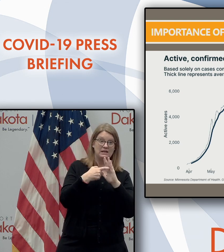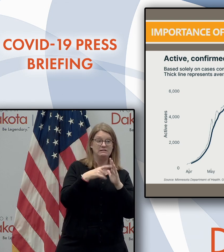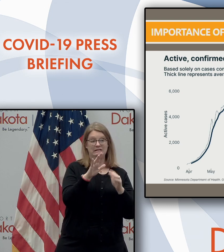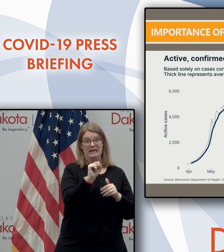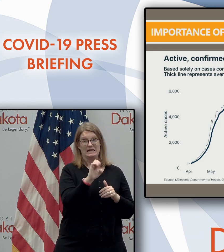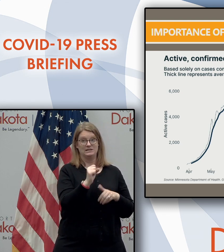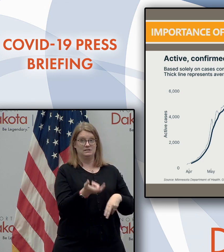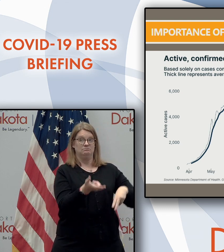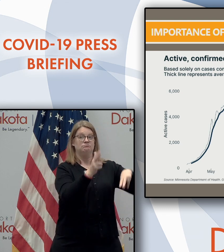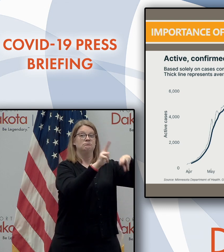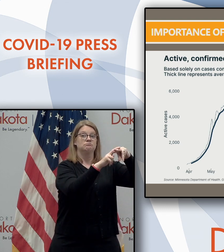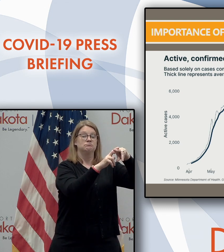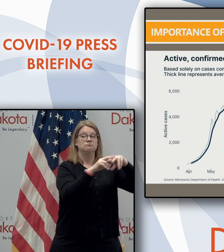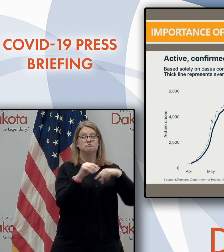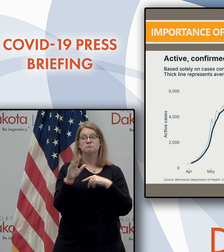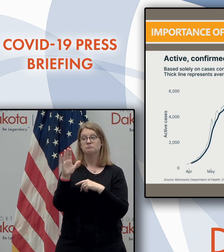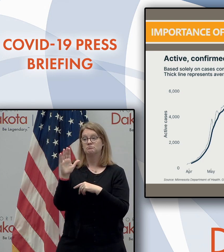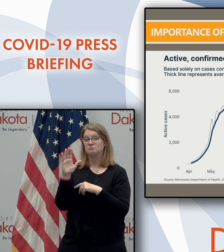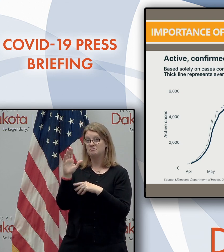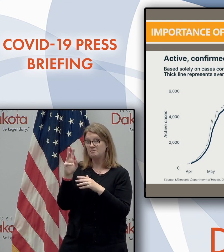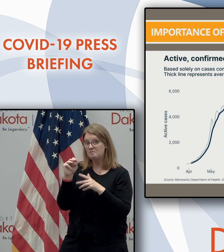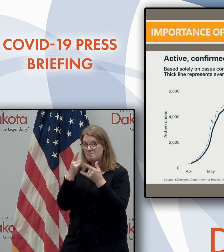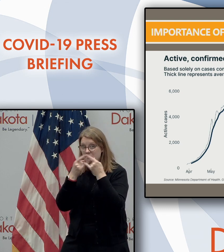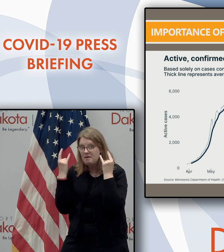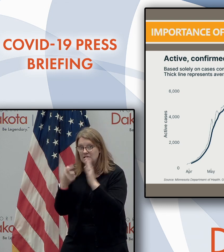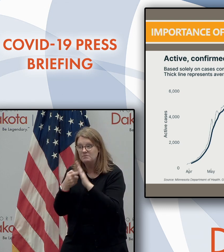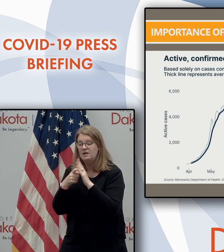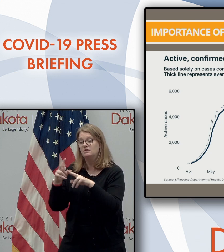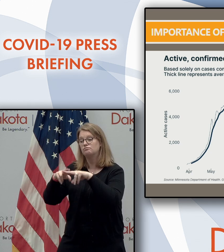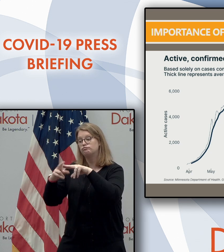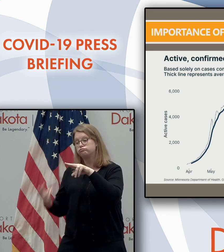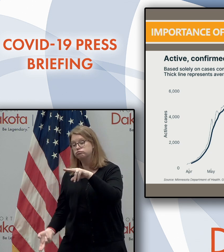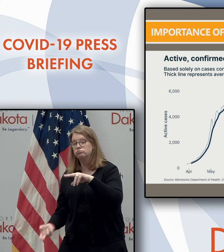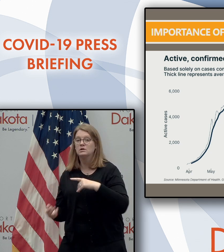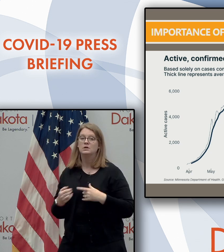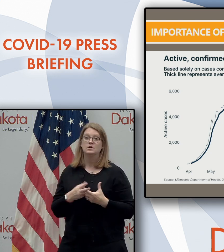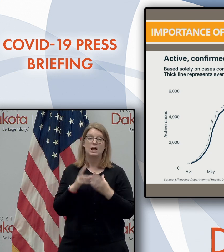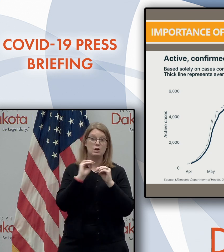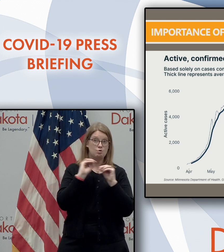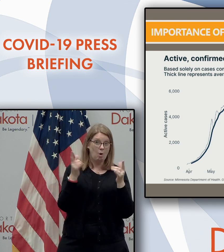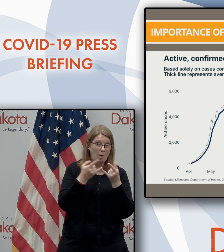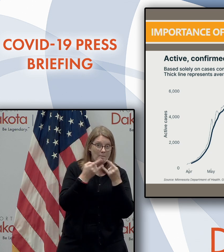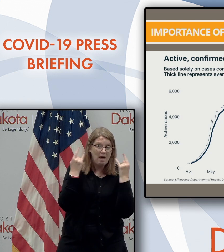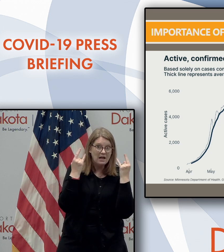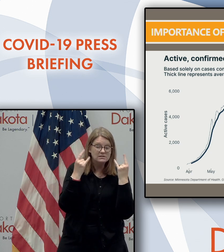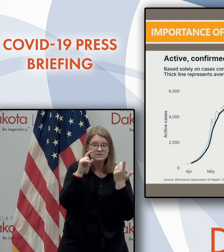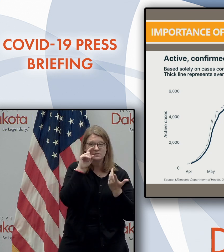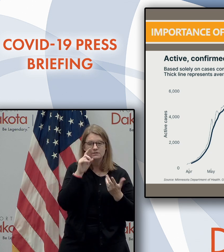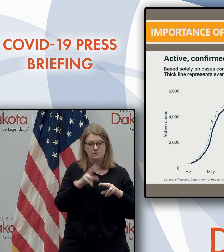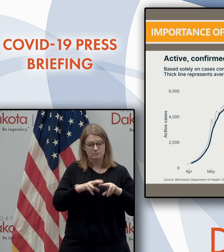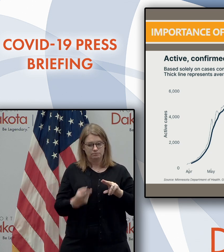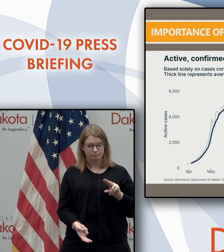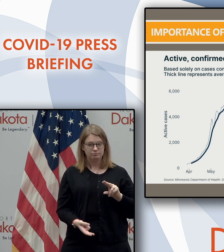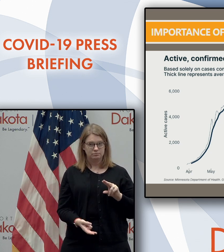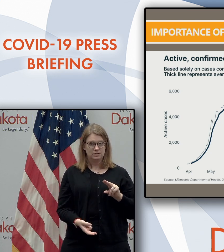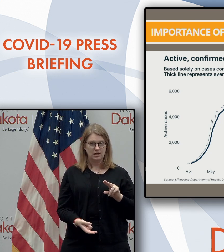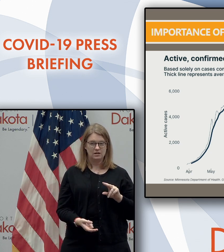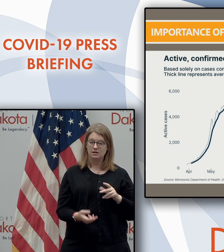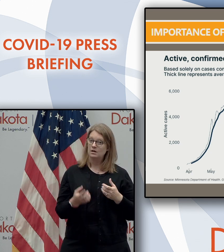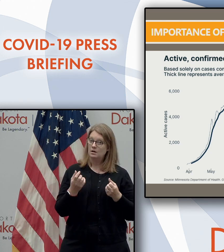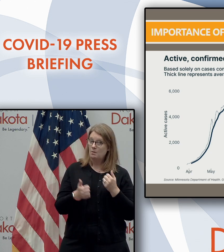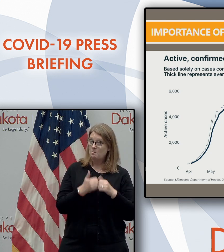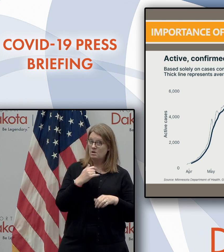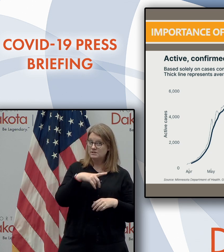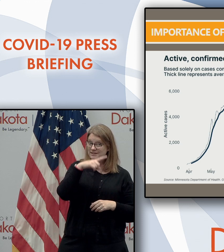have mask mandates and cases go down. You can have no mask mandates and cases stay down like we had for much of the